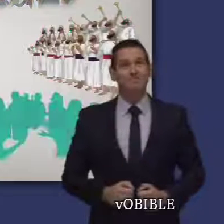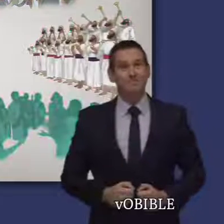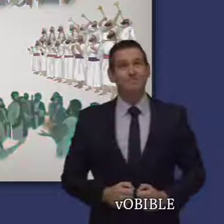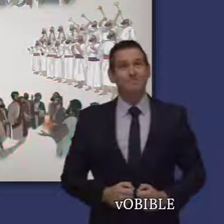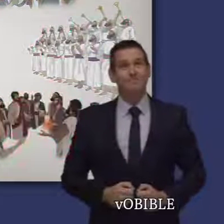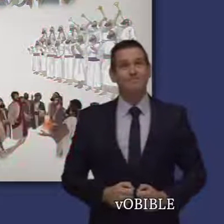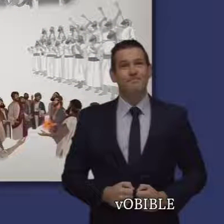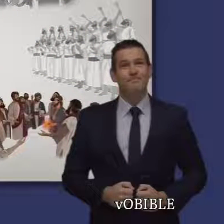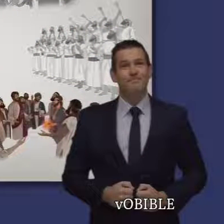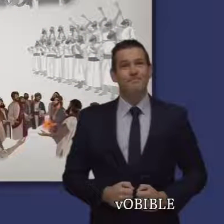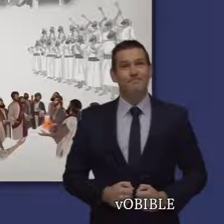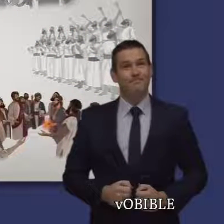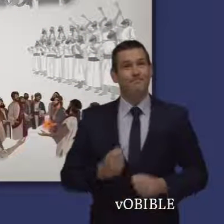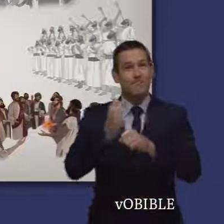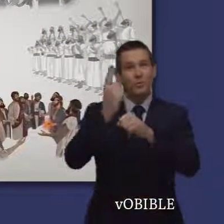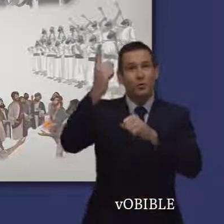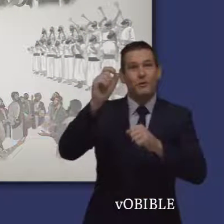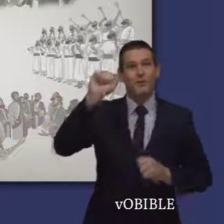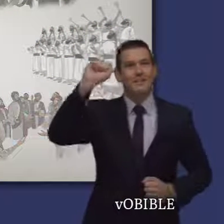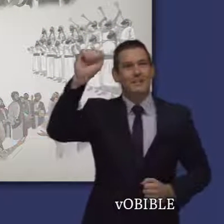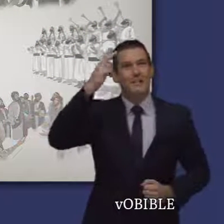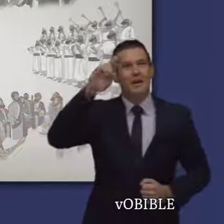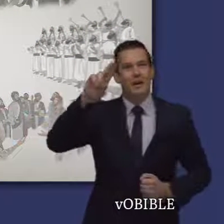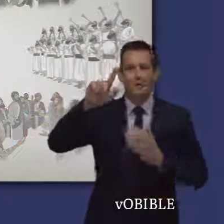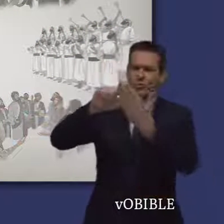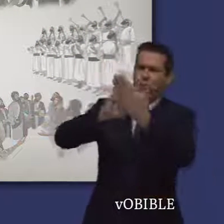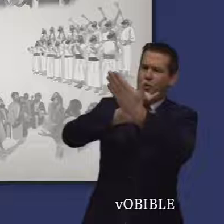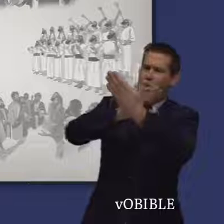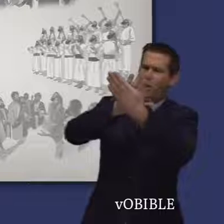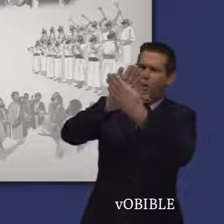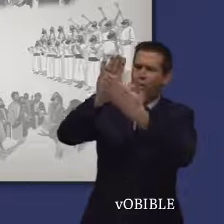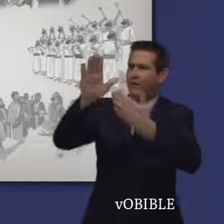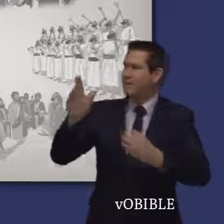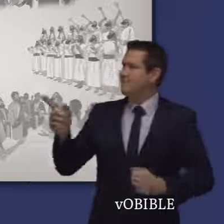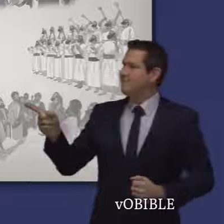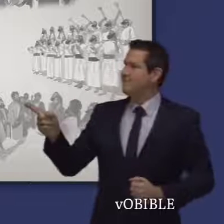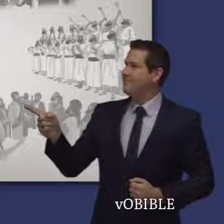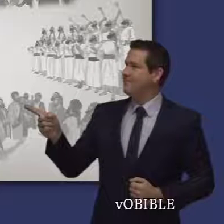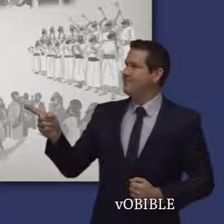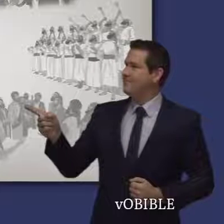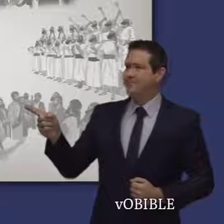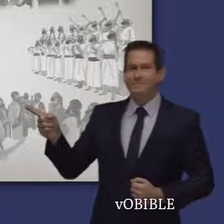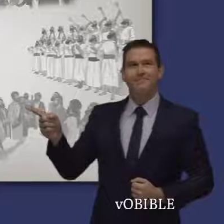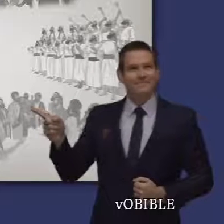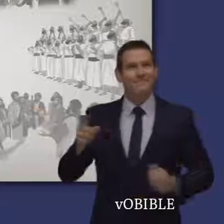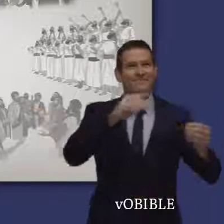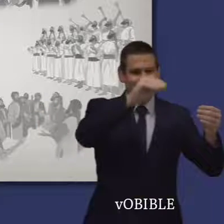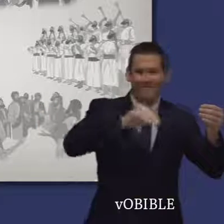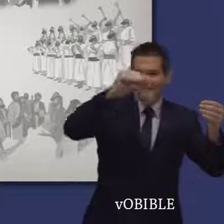Jehovah. In fact, God's name, Jehovah, and a shortened form of it,